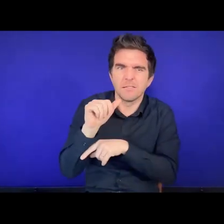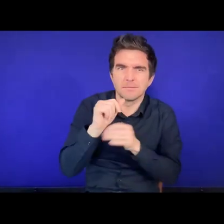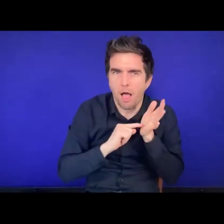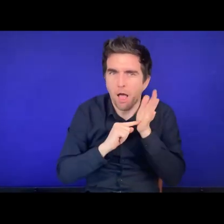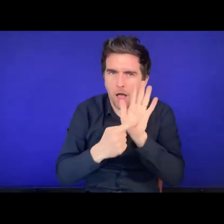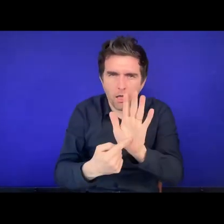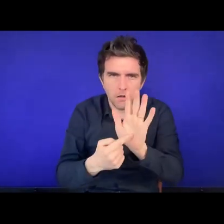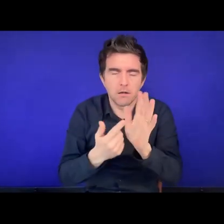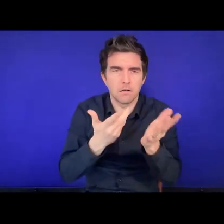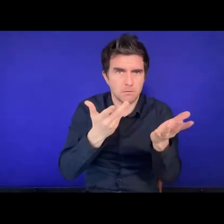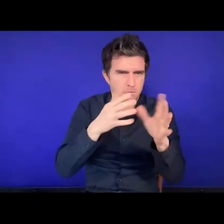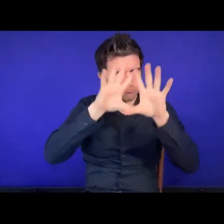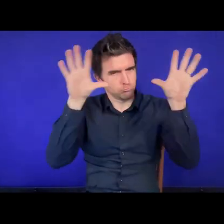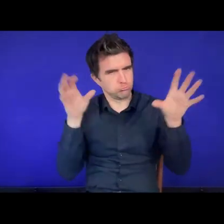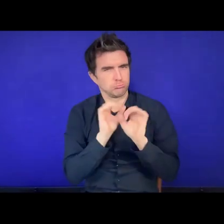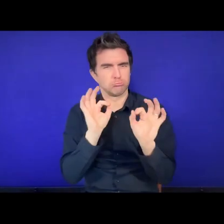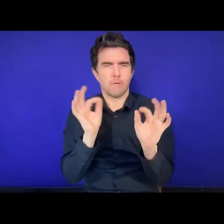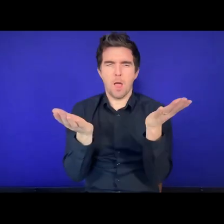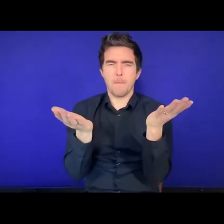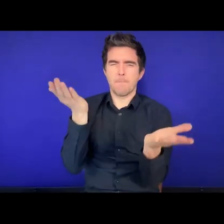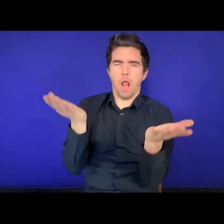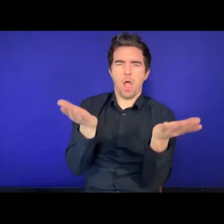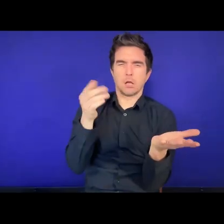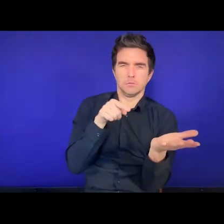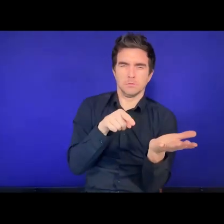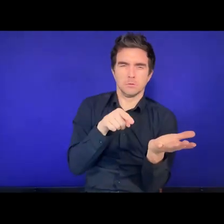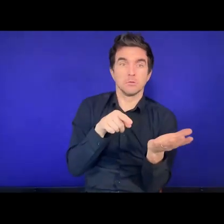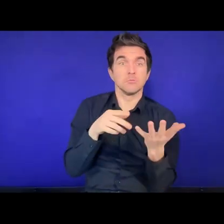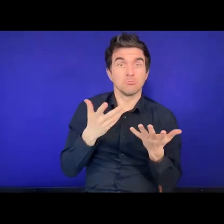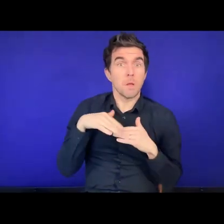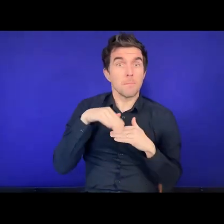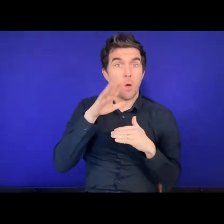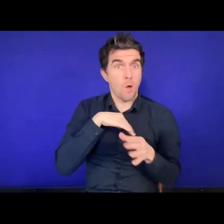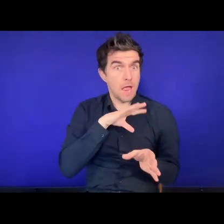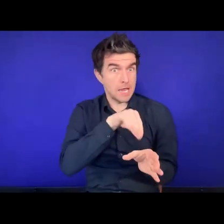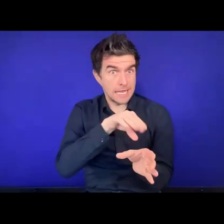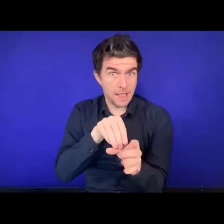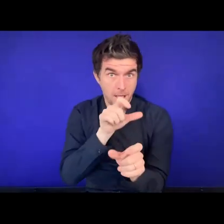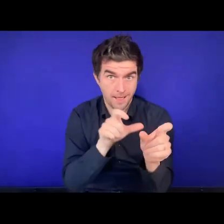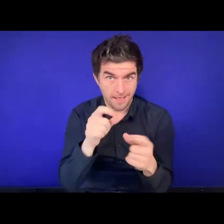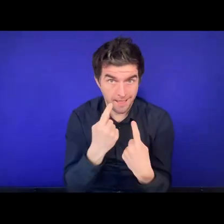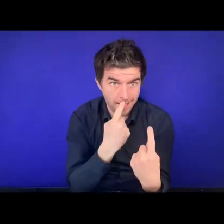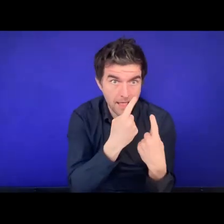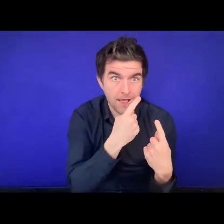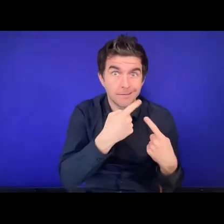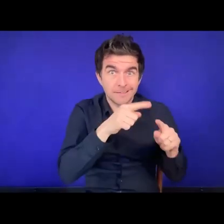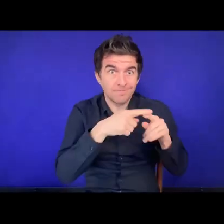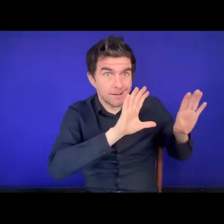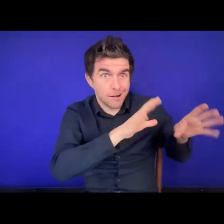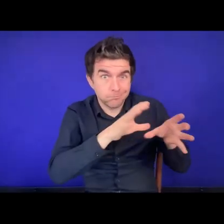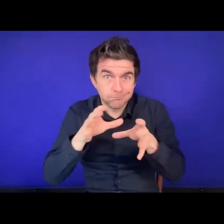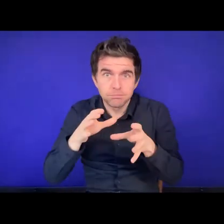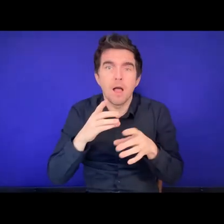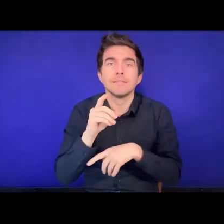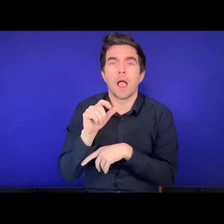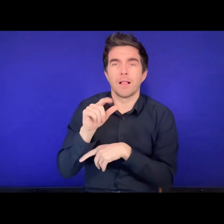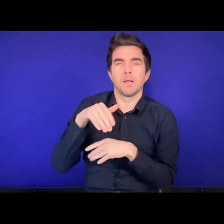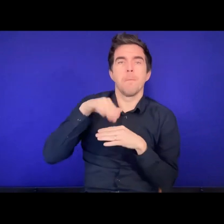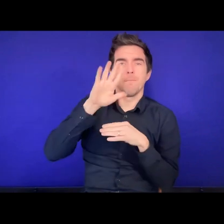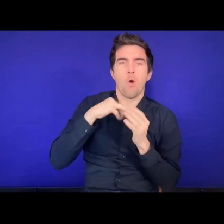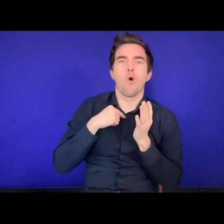governance and agency, I think. But yeah, very important, and thank you for raising the question,